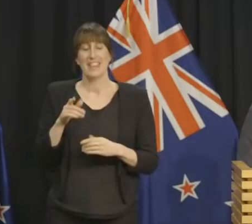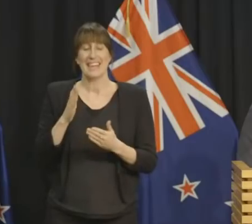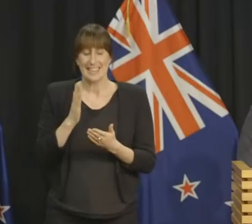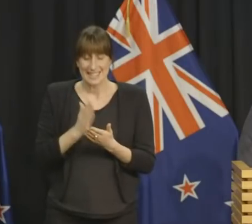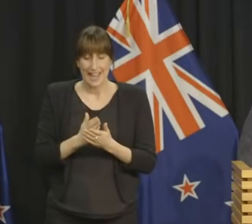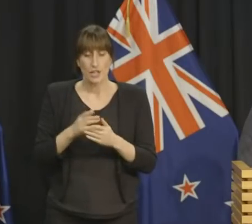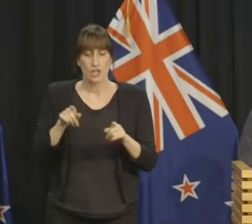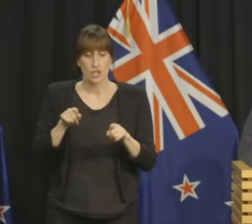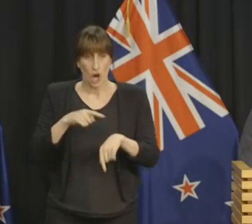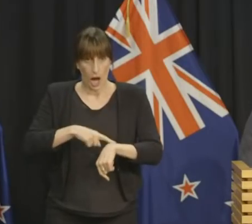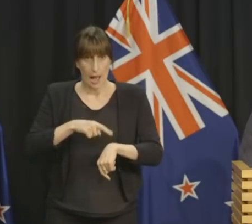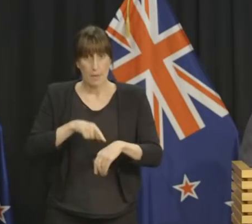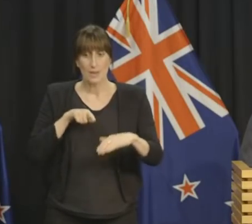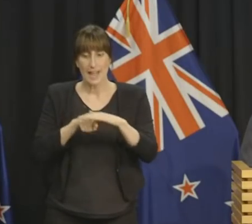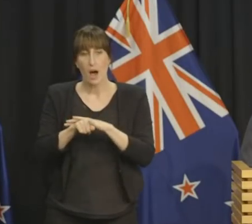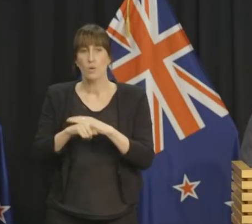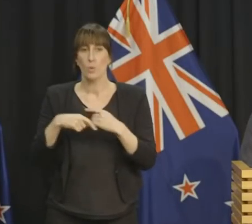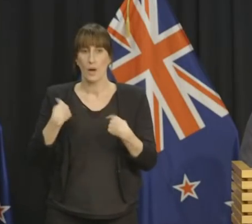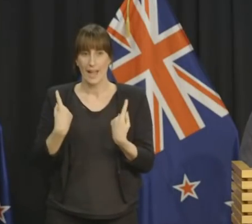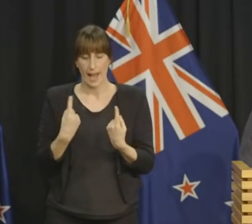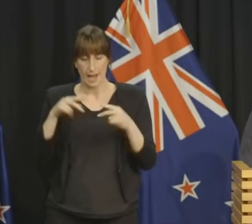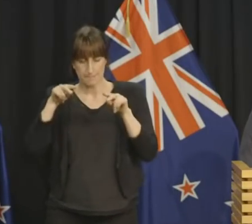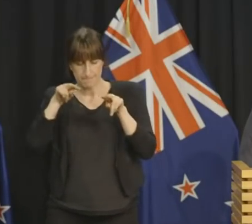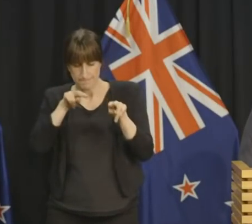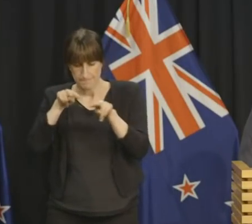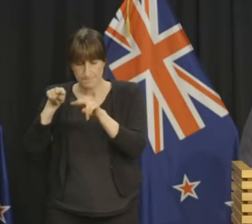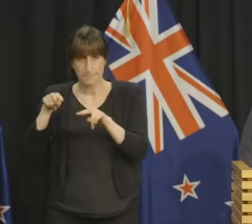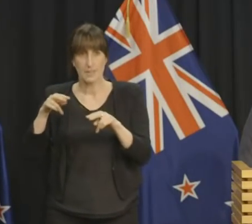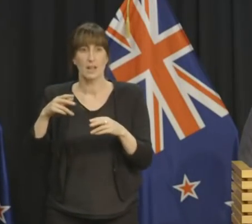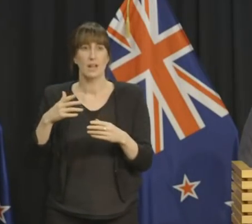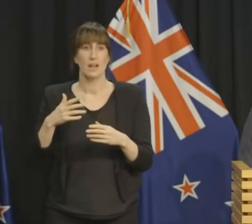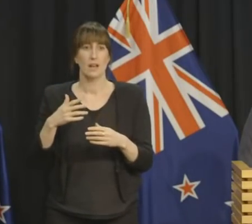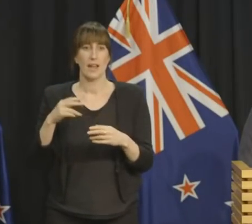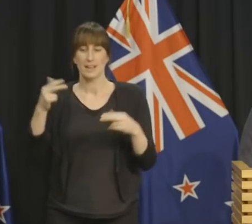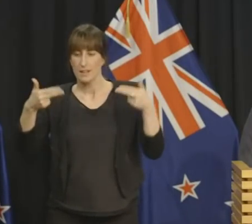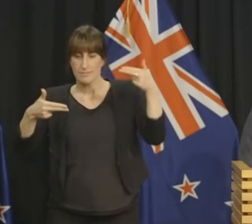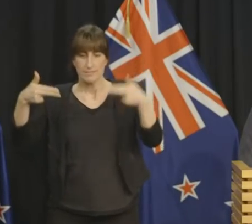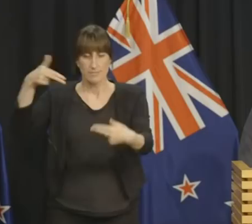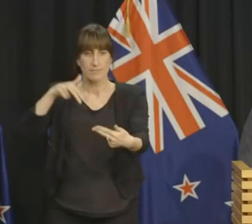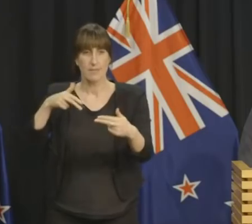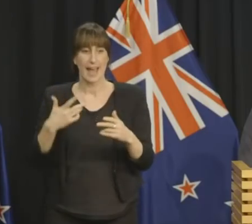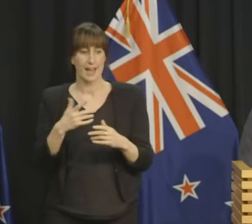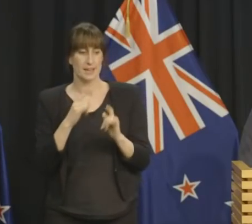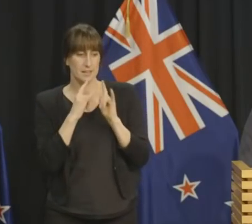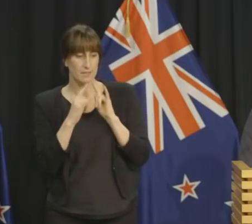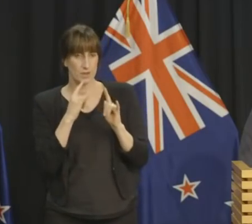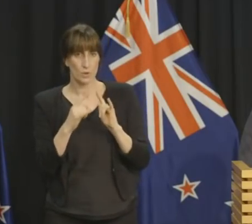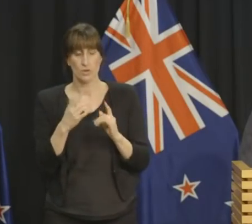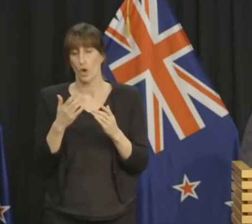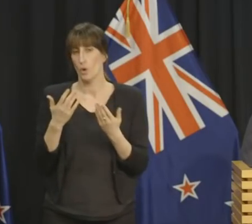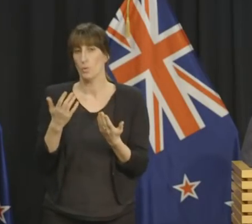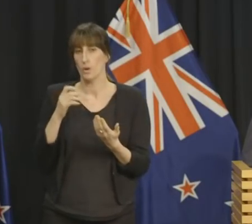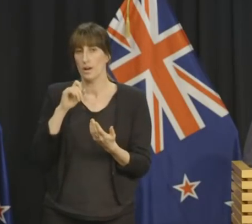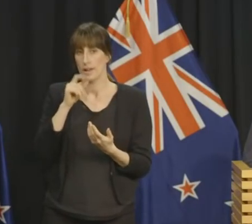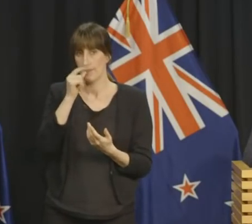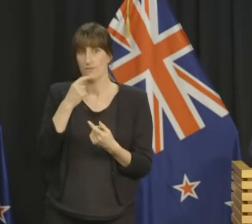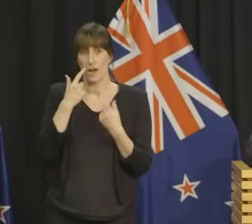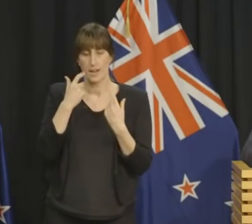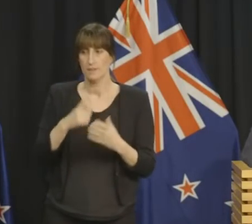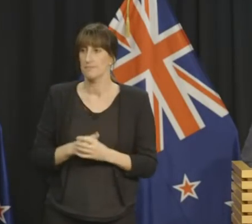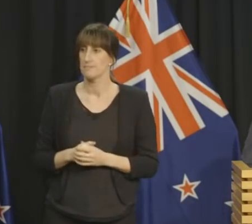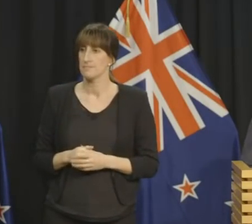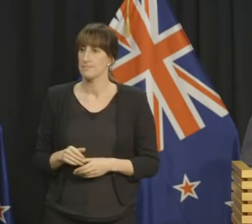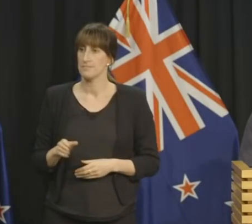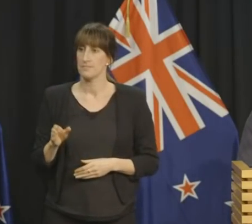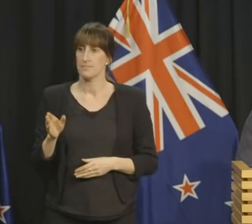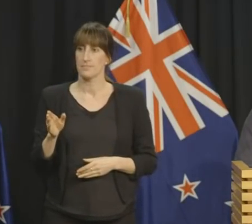using CCTV footage and also in-depth interviews with the gentleman concerned. A couple more questions, yeah. He